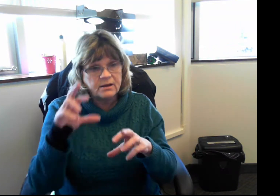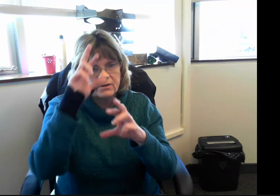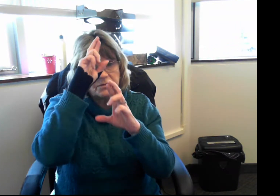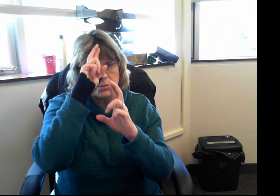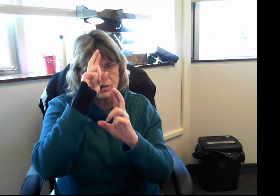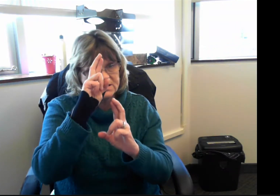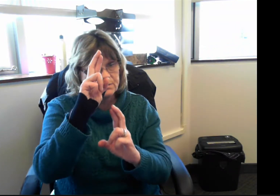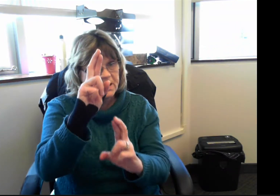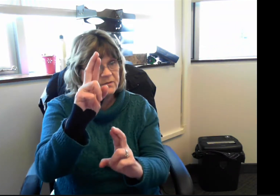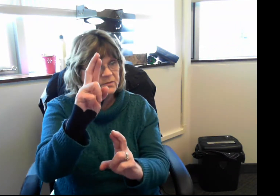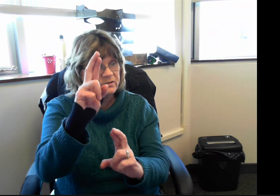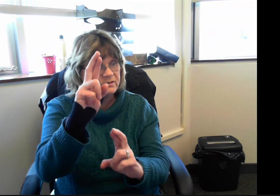Behave respectful,